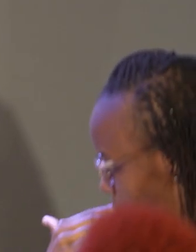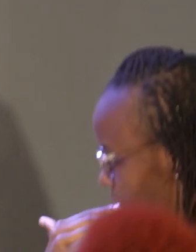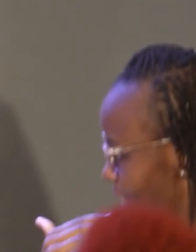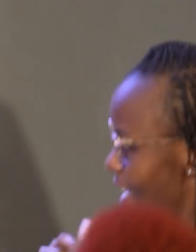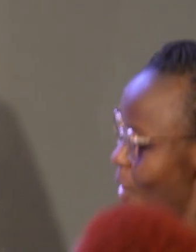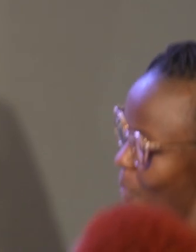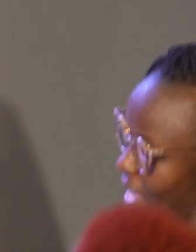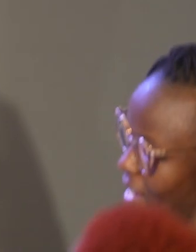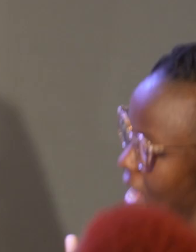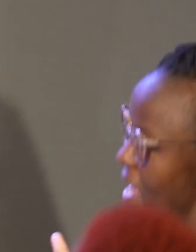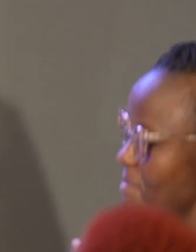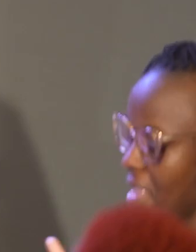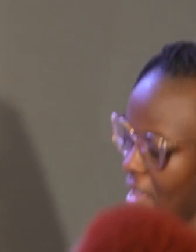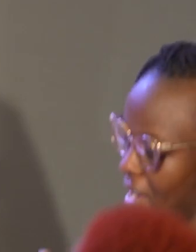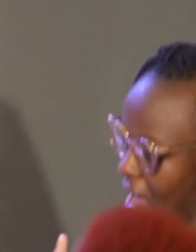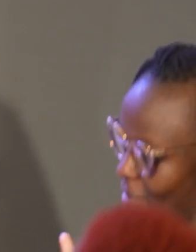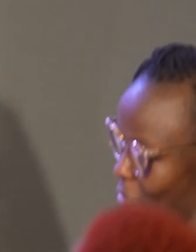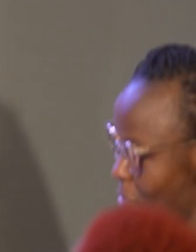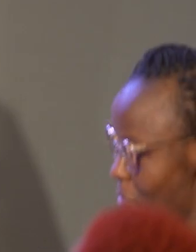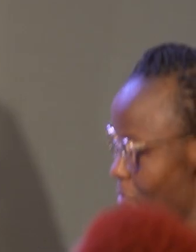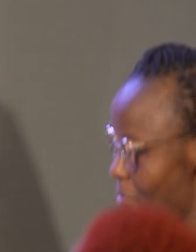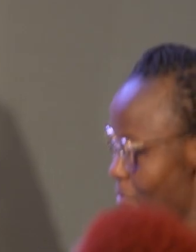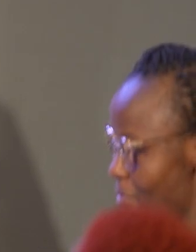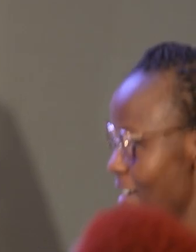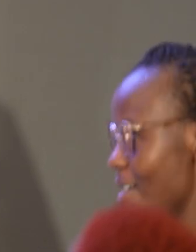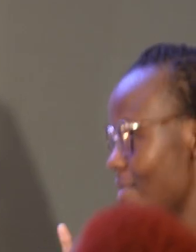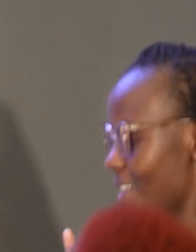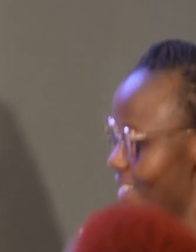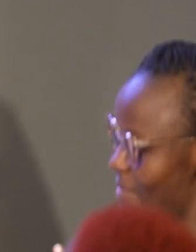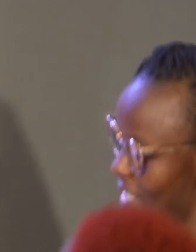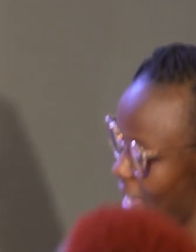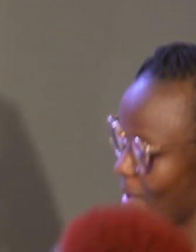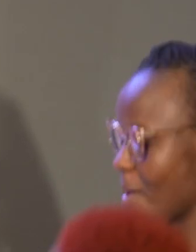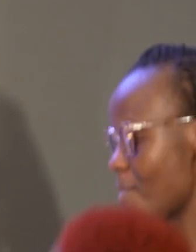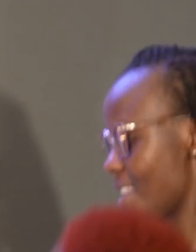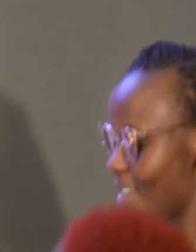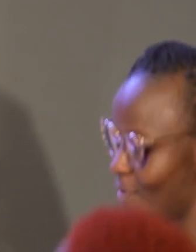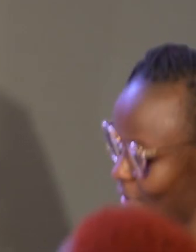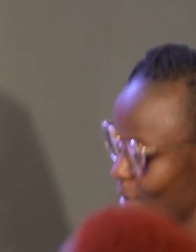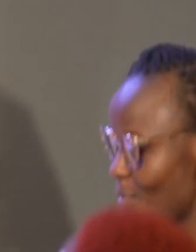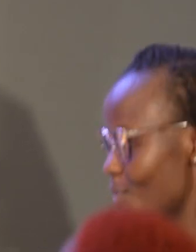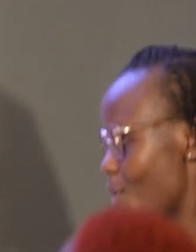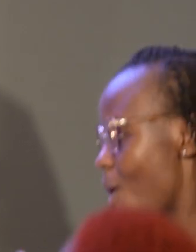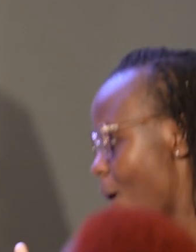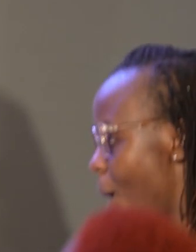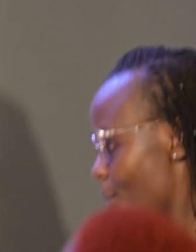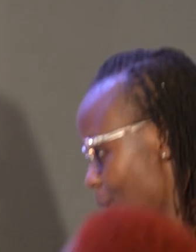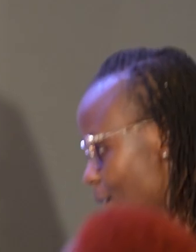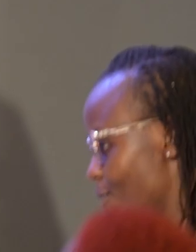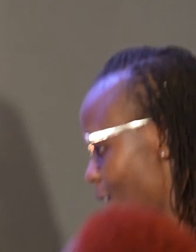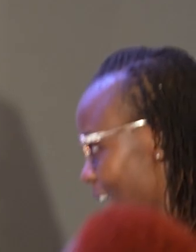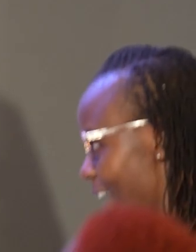when I didn't have my own car, but from time to time, me and my friends could hire a car